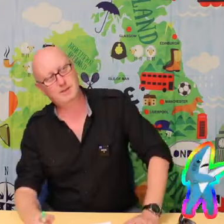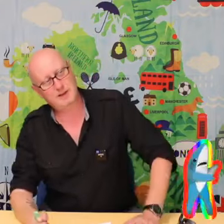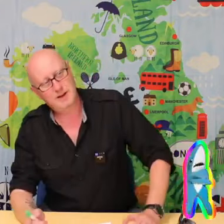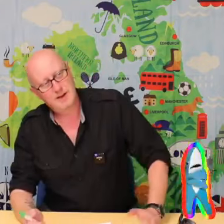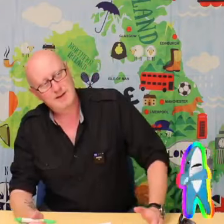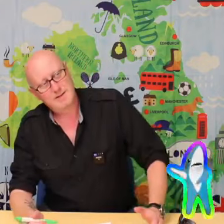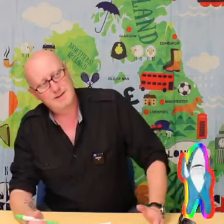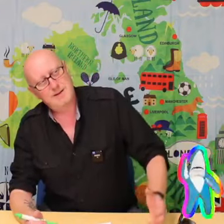like.